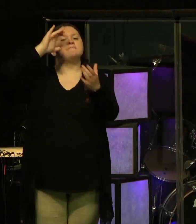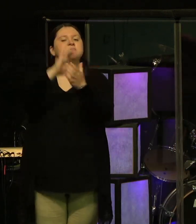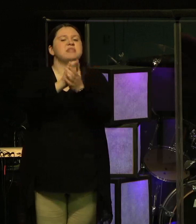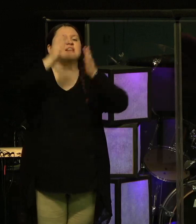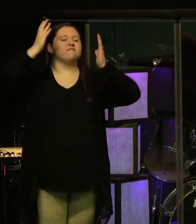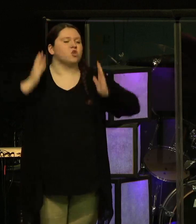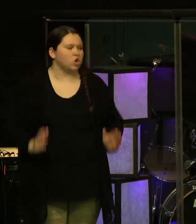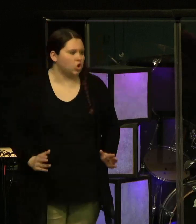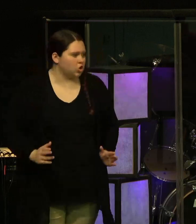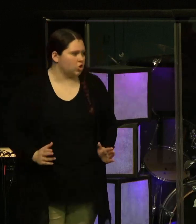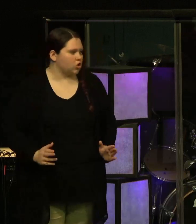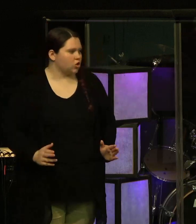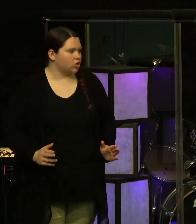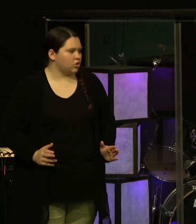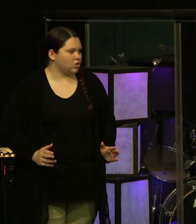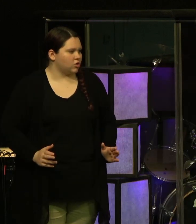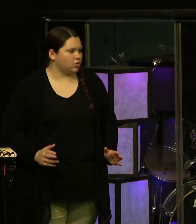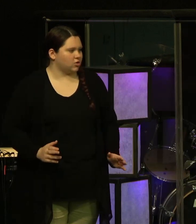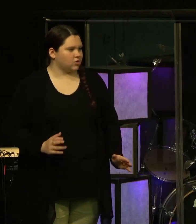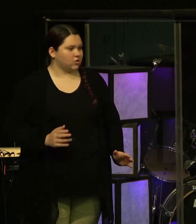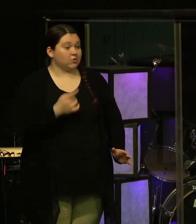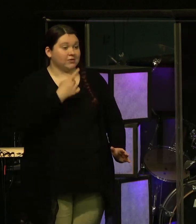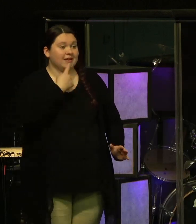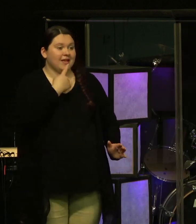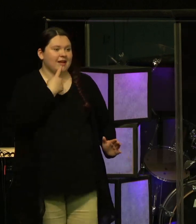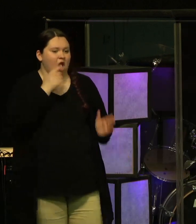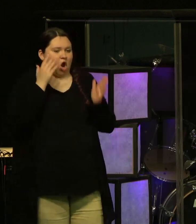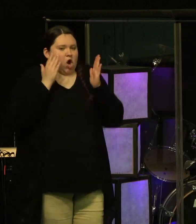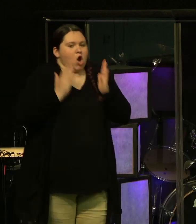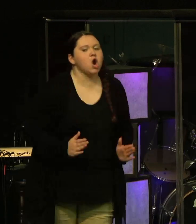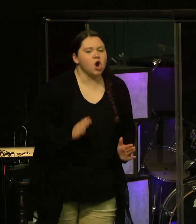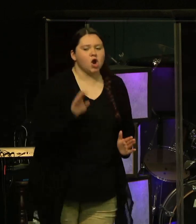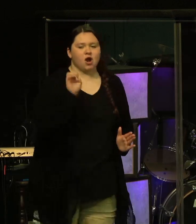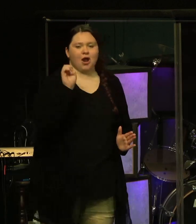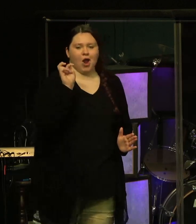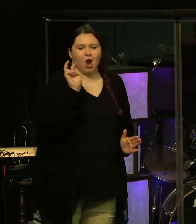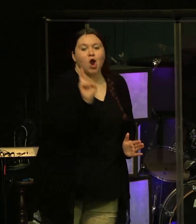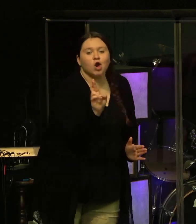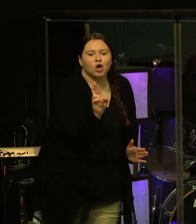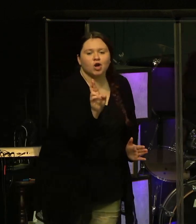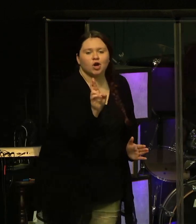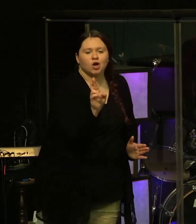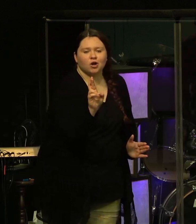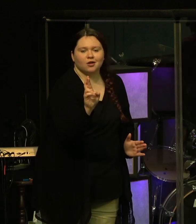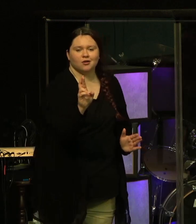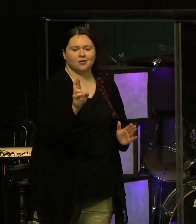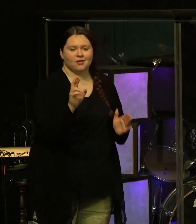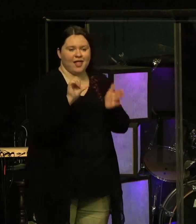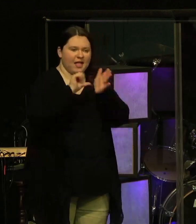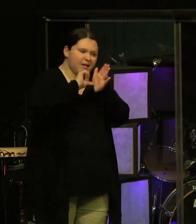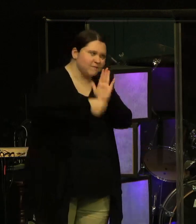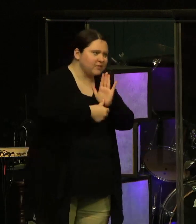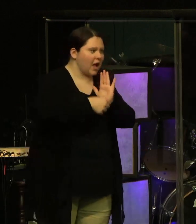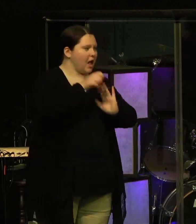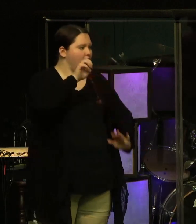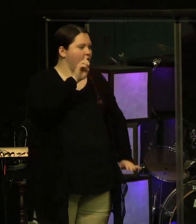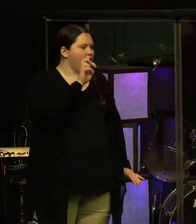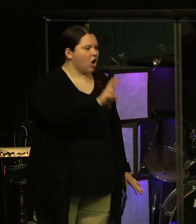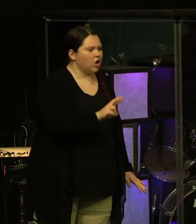believer. And you can say it like that, too, if you want to. So you're a believer? Yes,